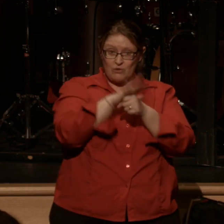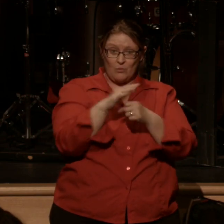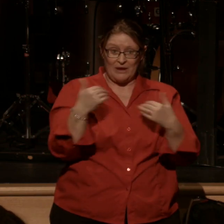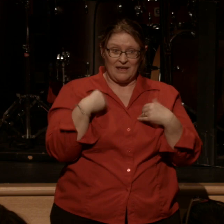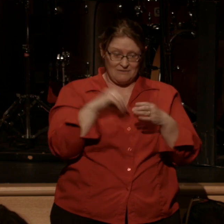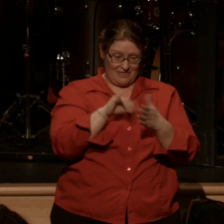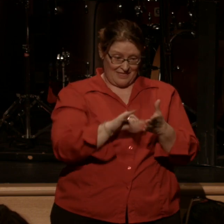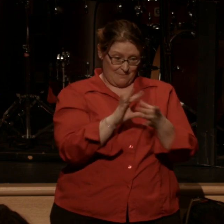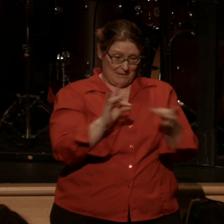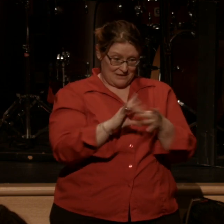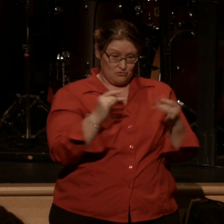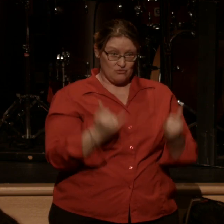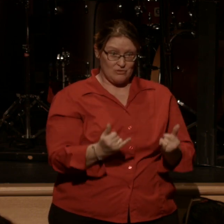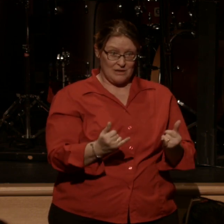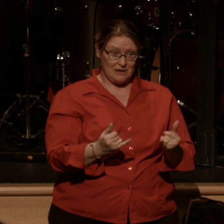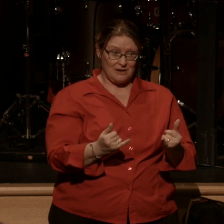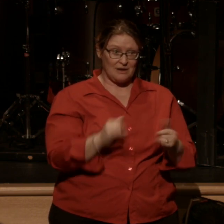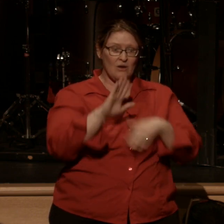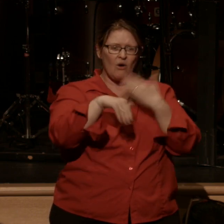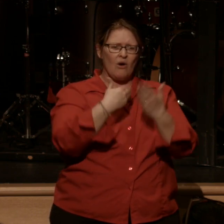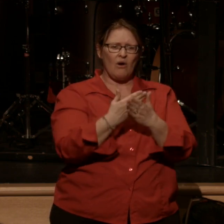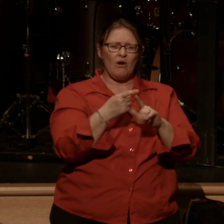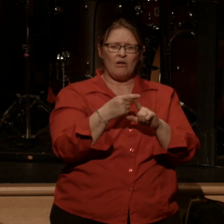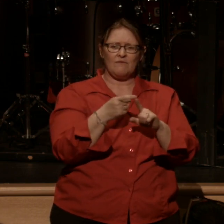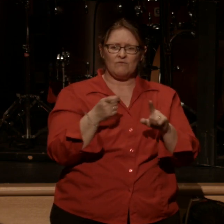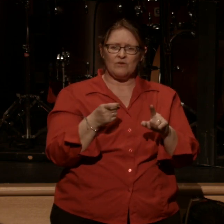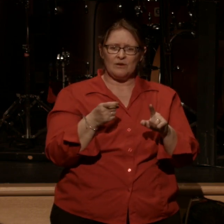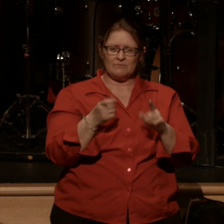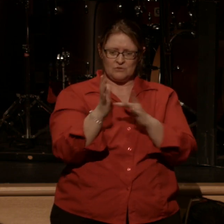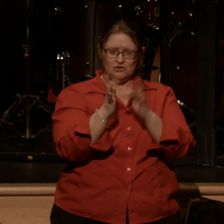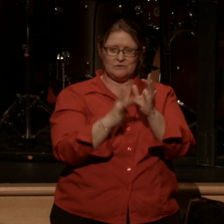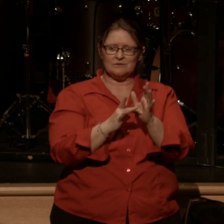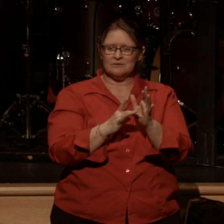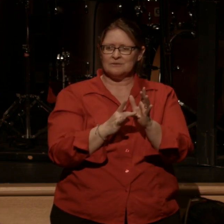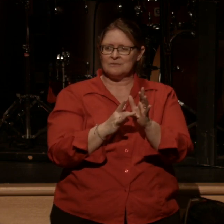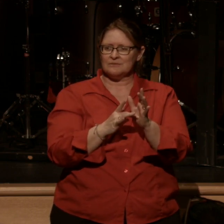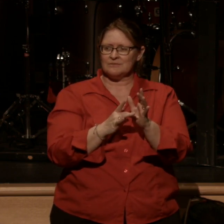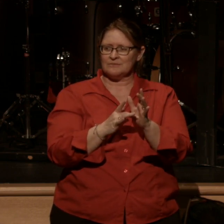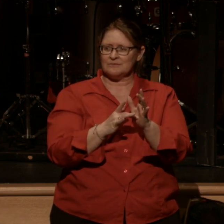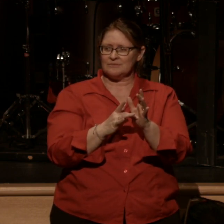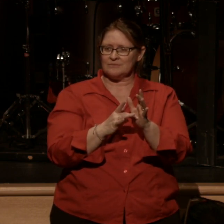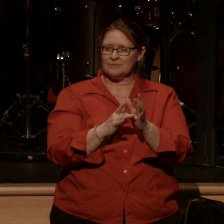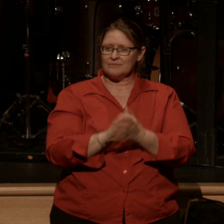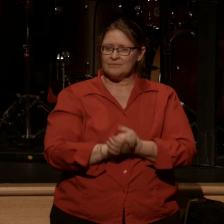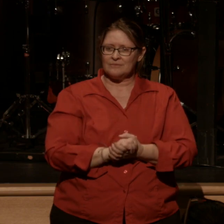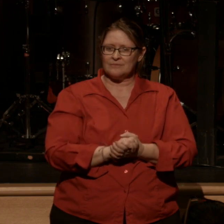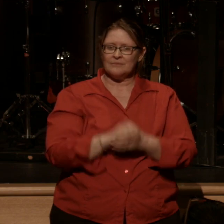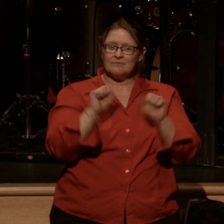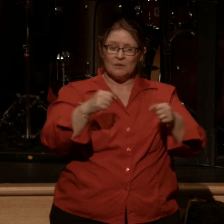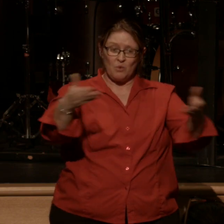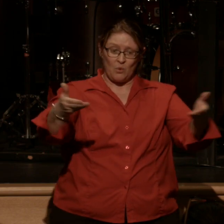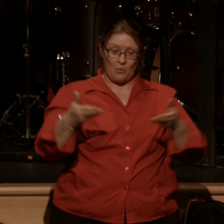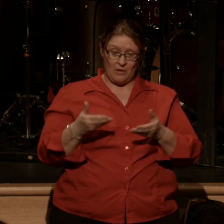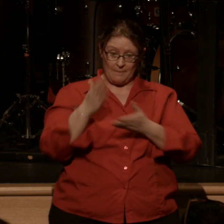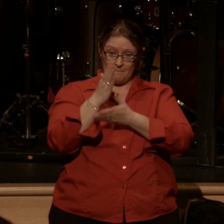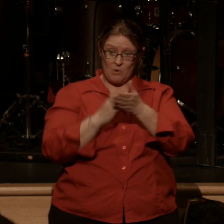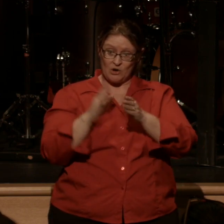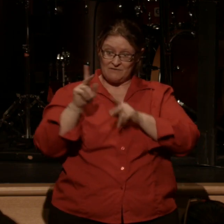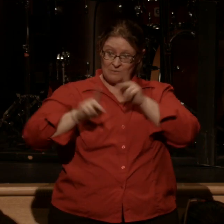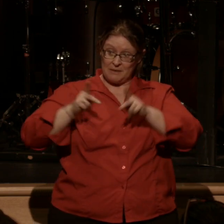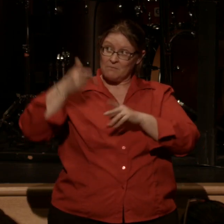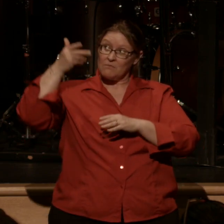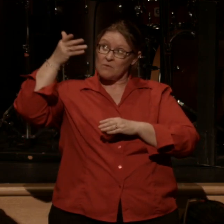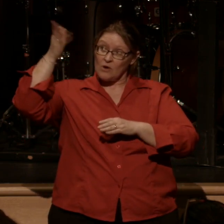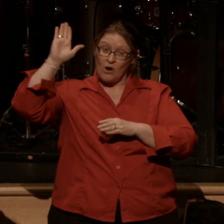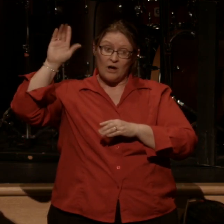this passage today. And it all came through Jesus. We can be welcomed as part of the people